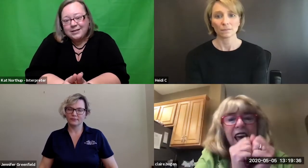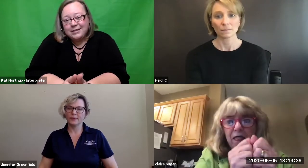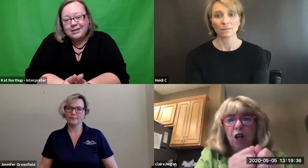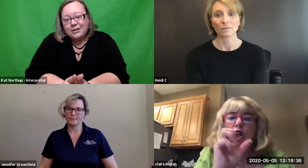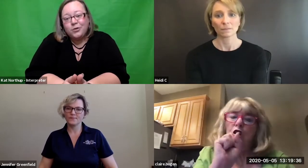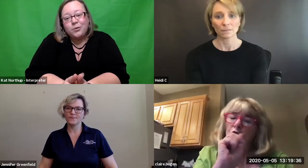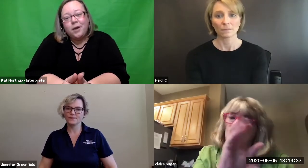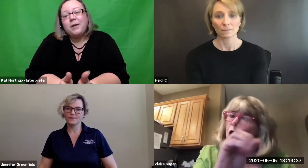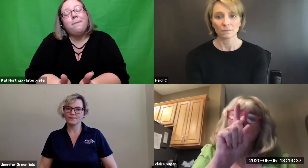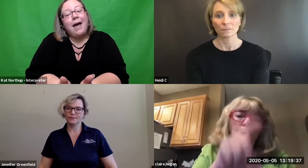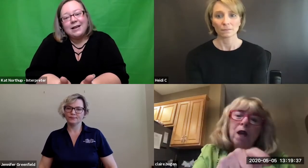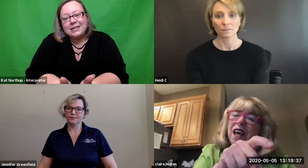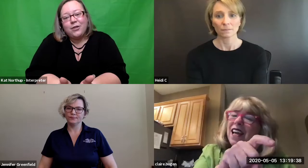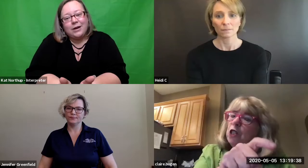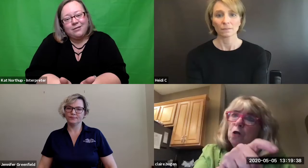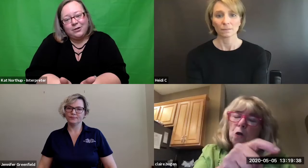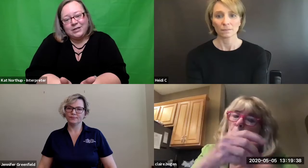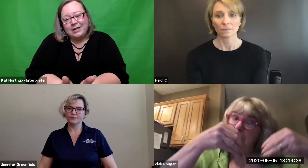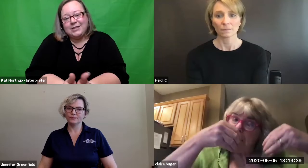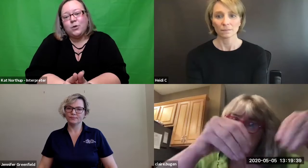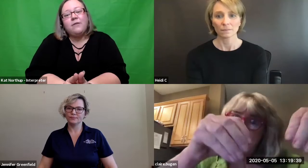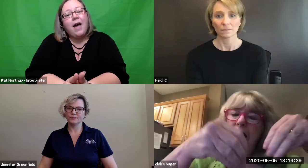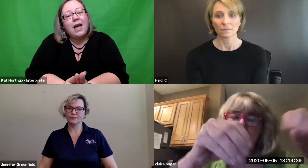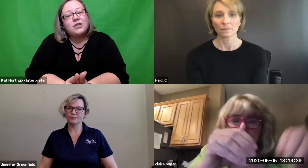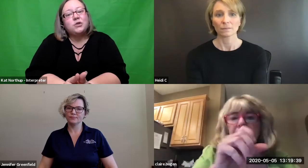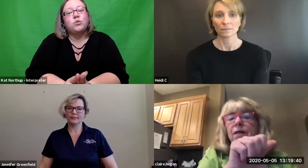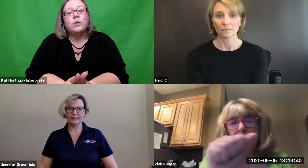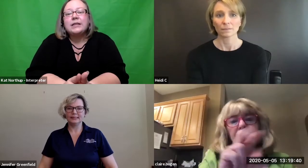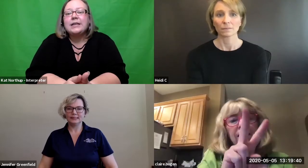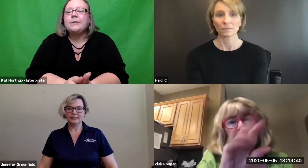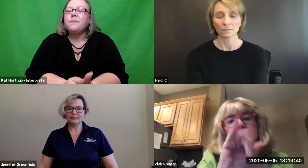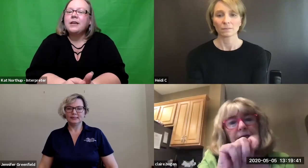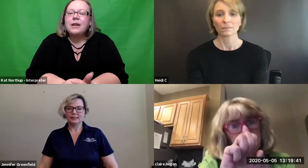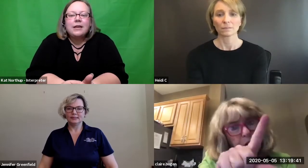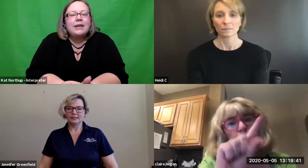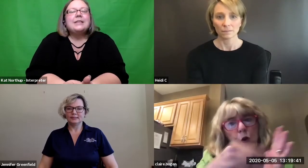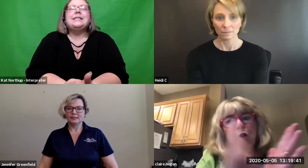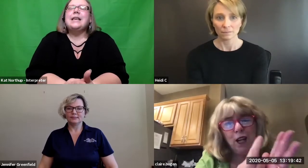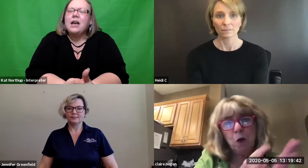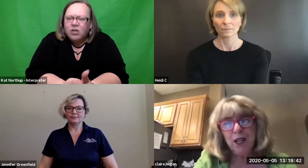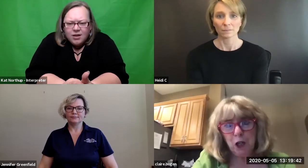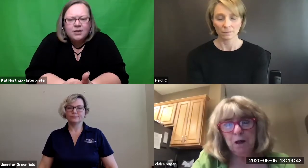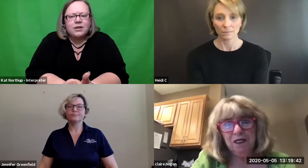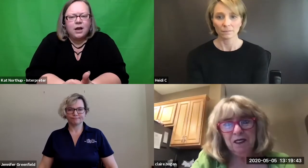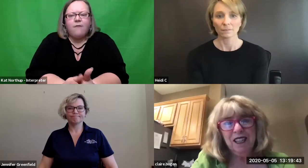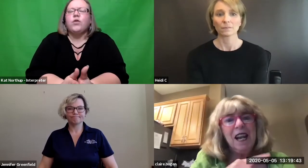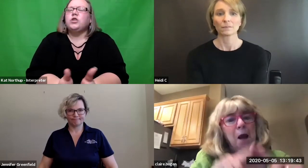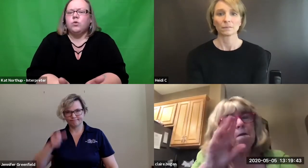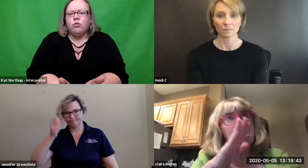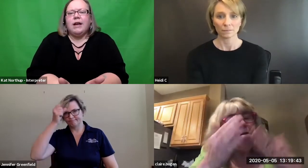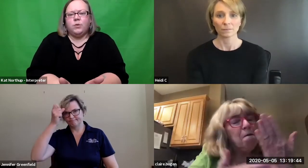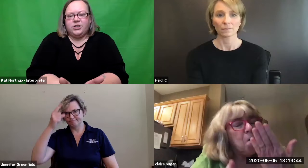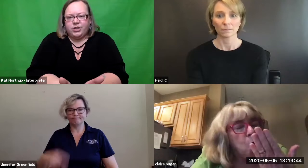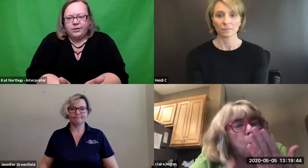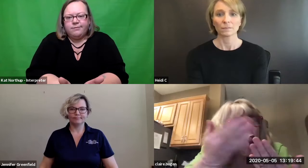that group coming back together at a later date. So we've had to really sell a